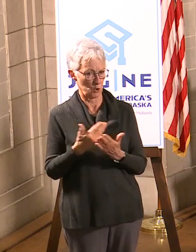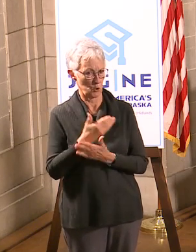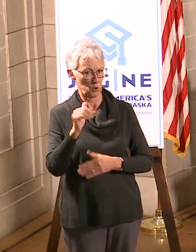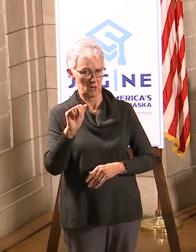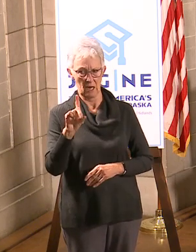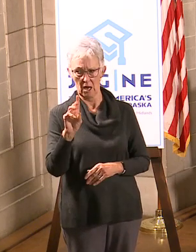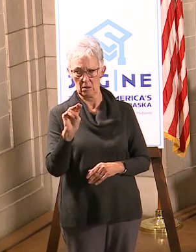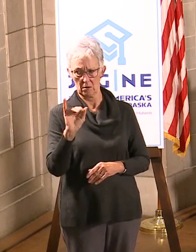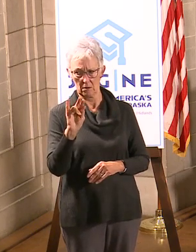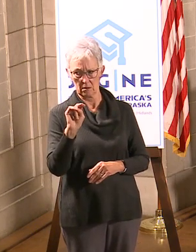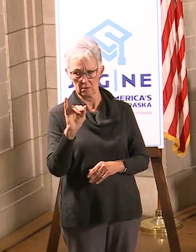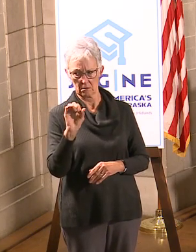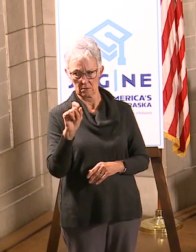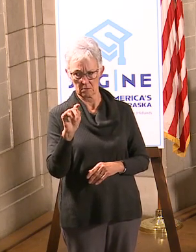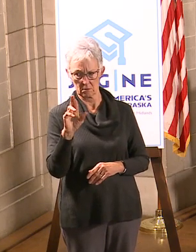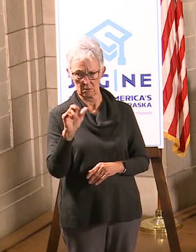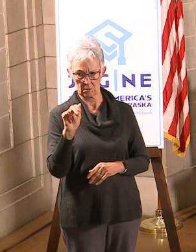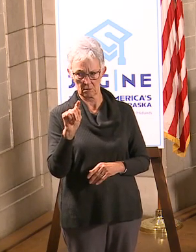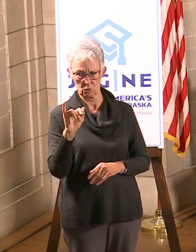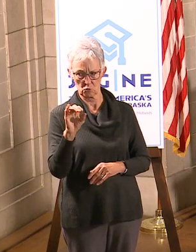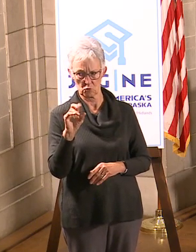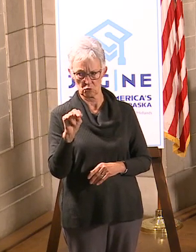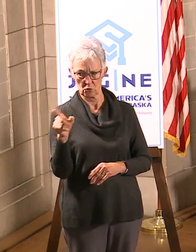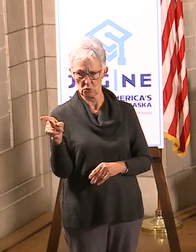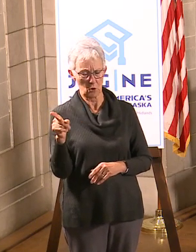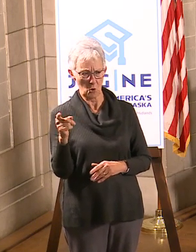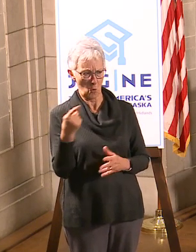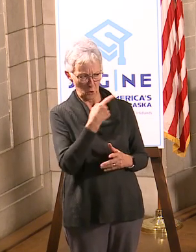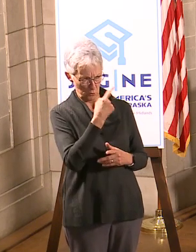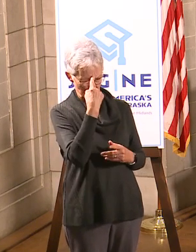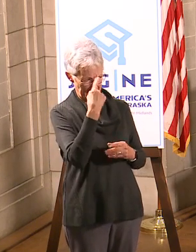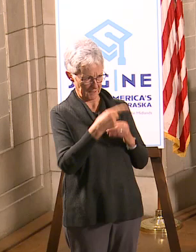What are your thoughts about the president continuing to